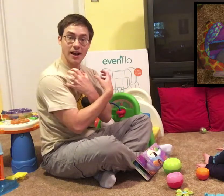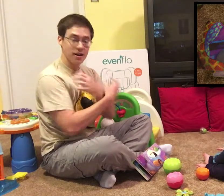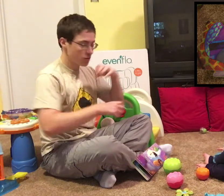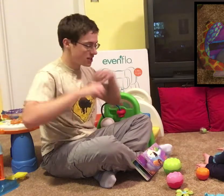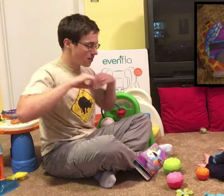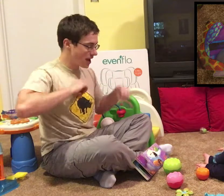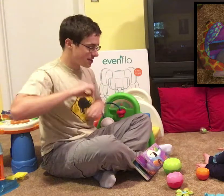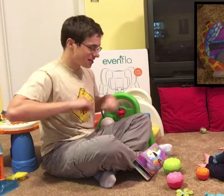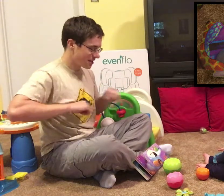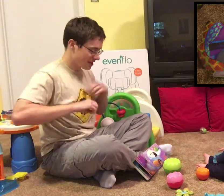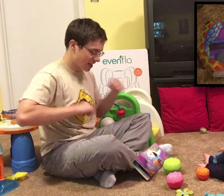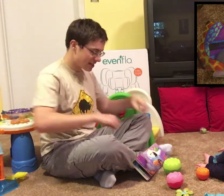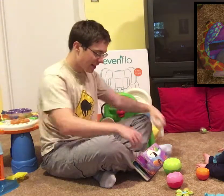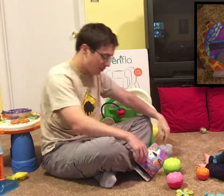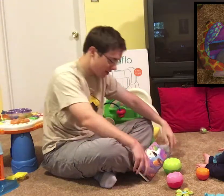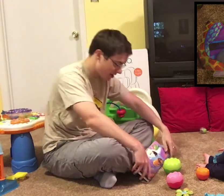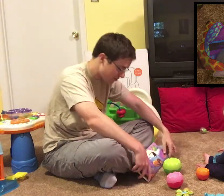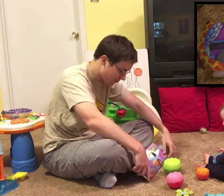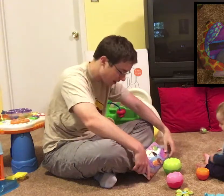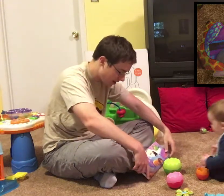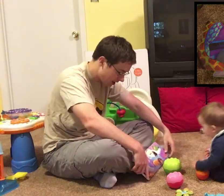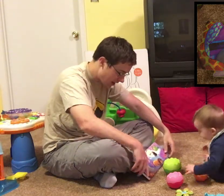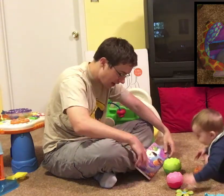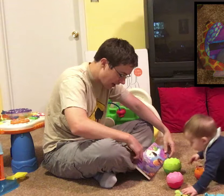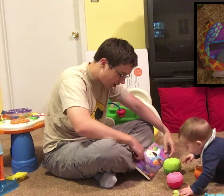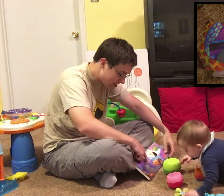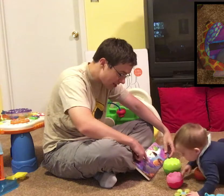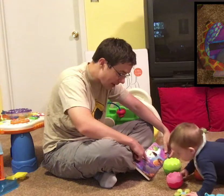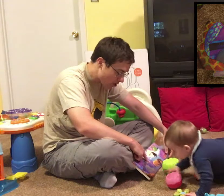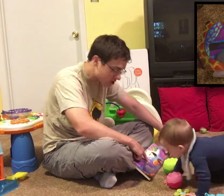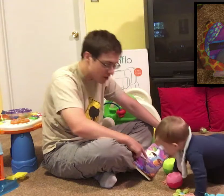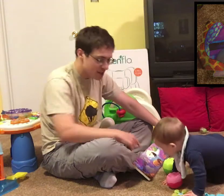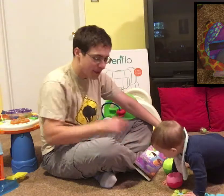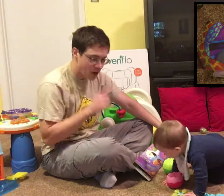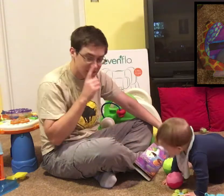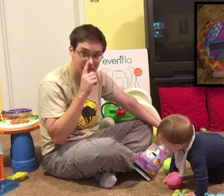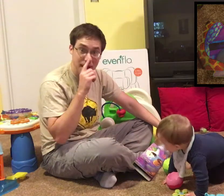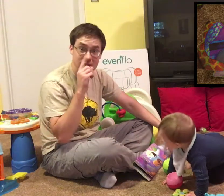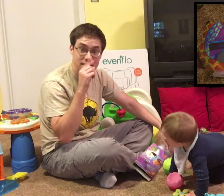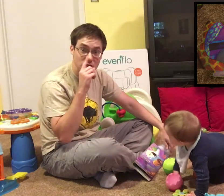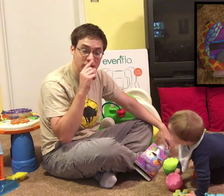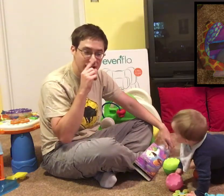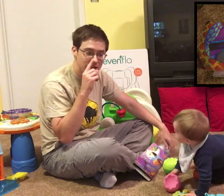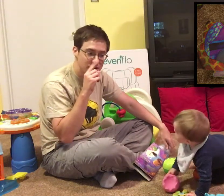Tiger with spots. That's the leopard. And we see the mouse. Oh, there's the mouse. The mouse, you flick your little